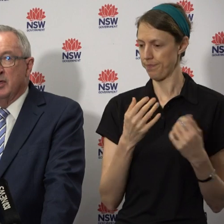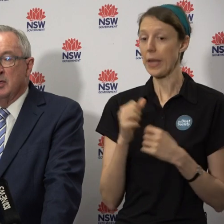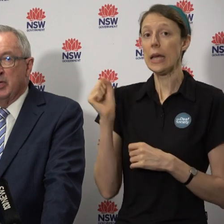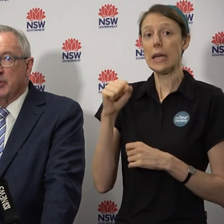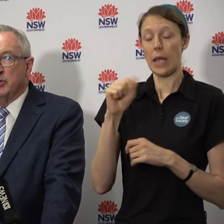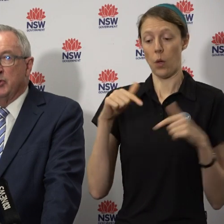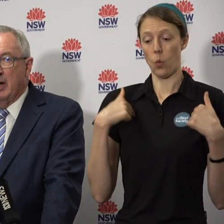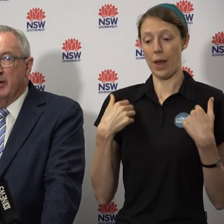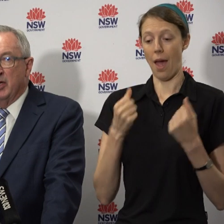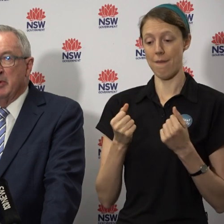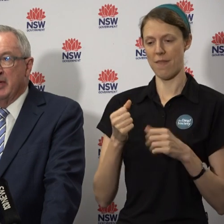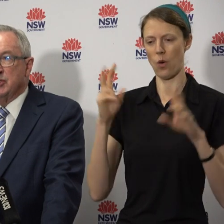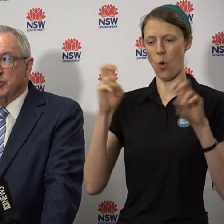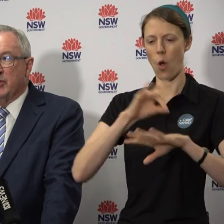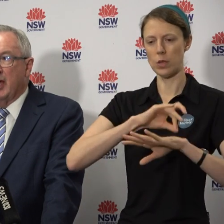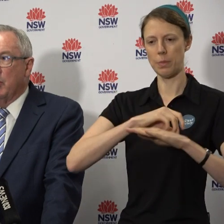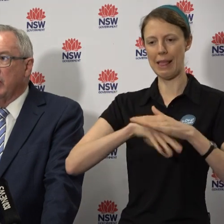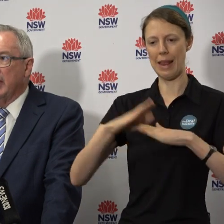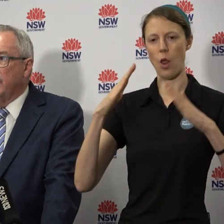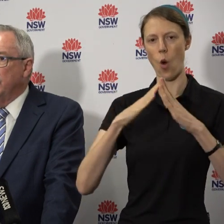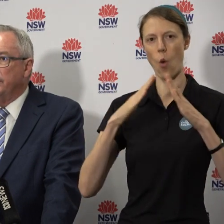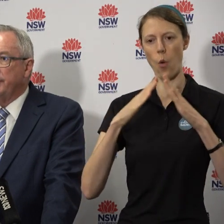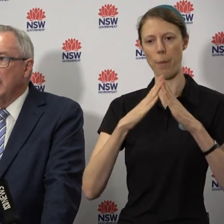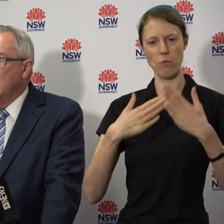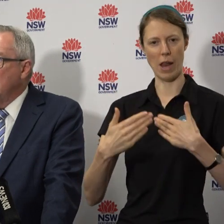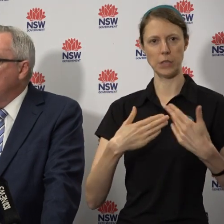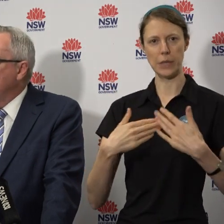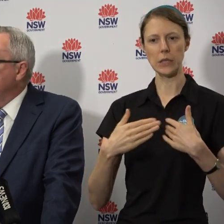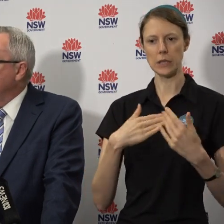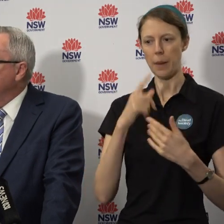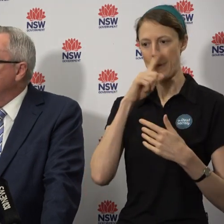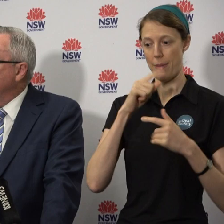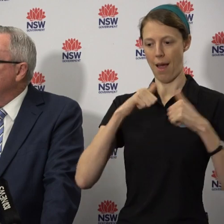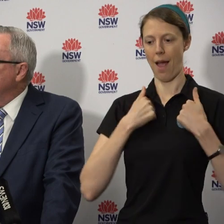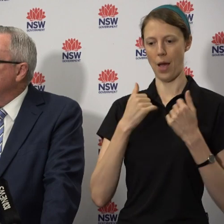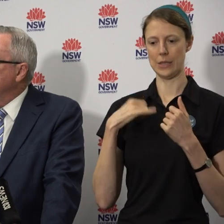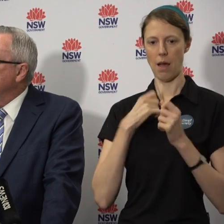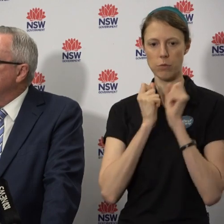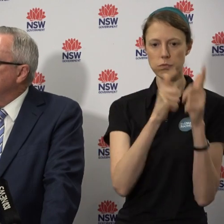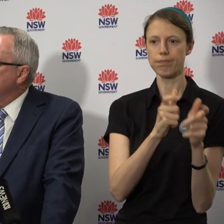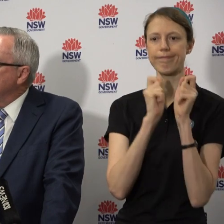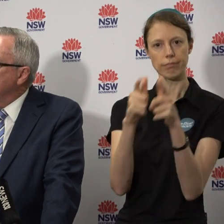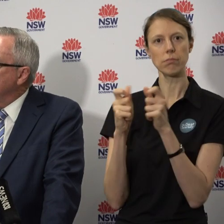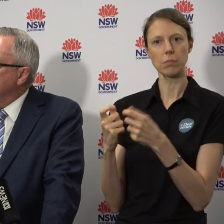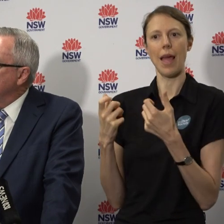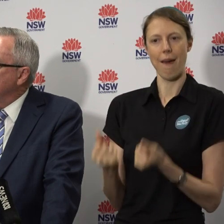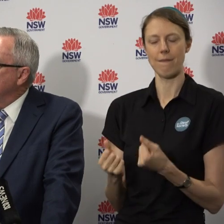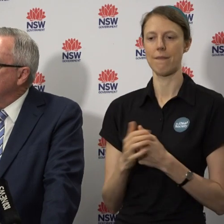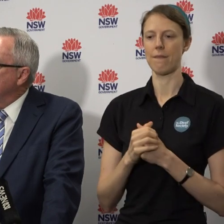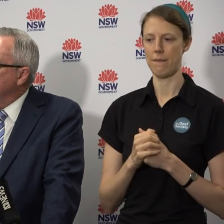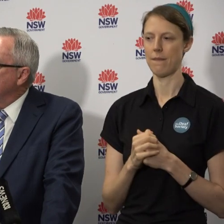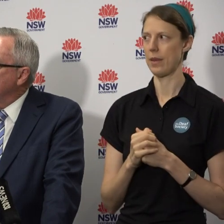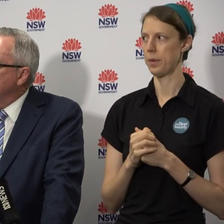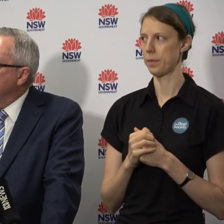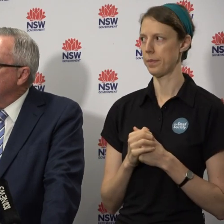with people who are at home and making sure they are well cared for. And who's filling in the gap for those medical staff that